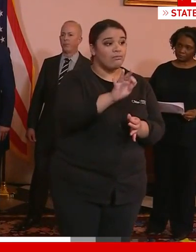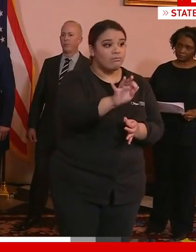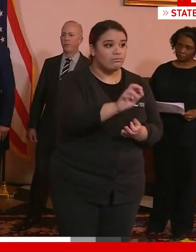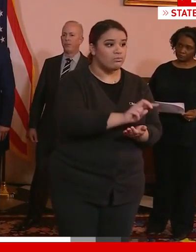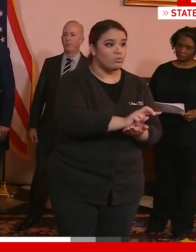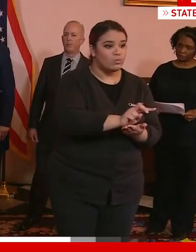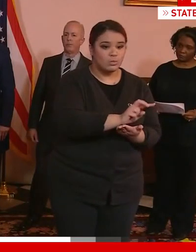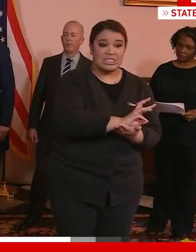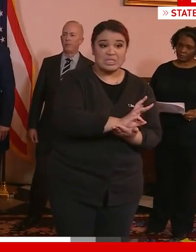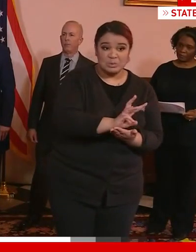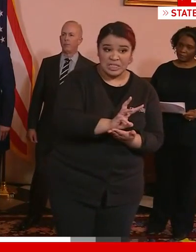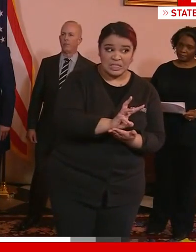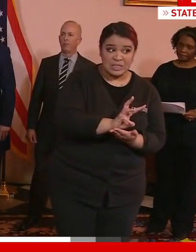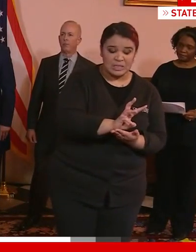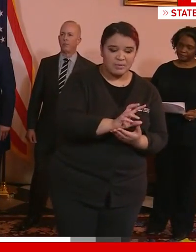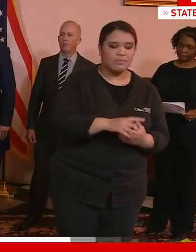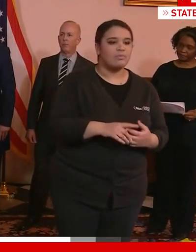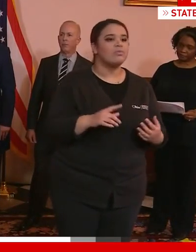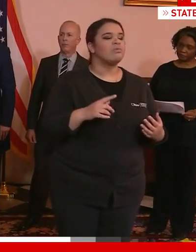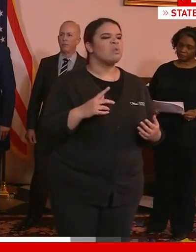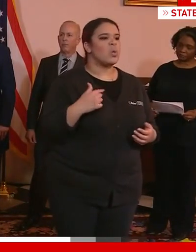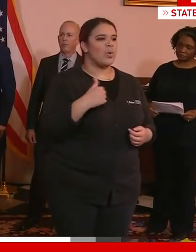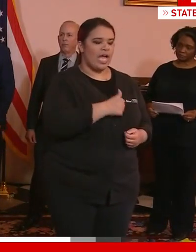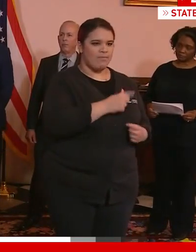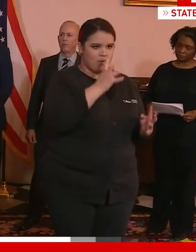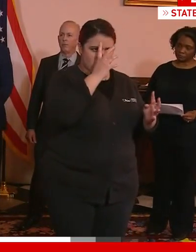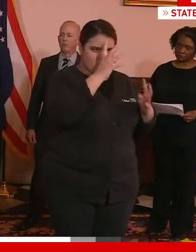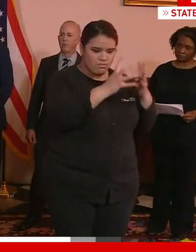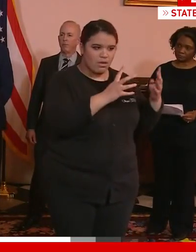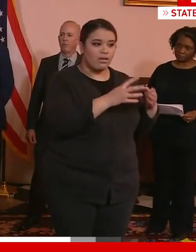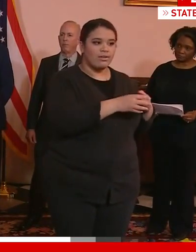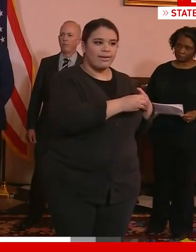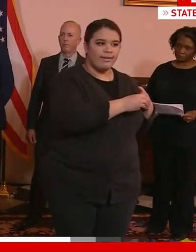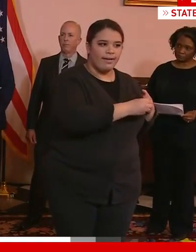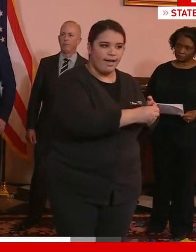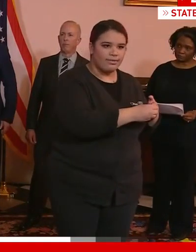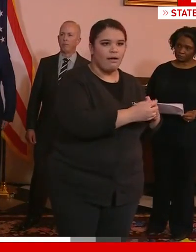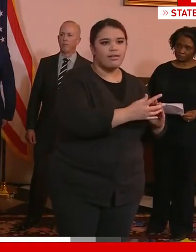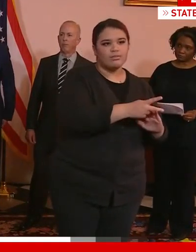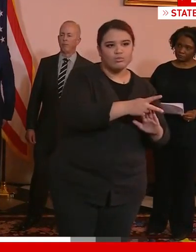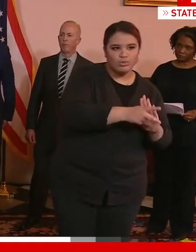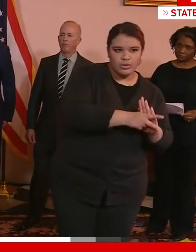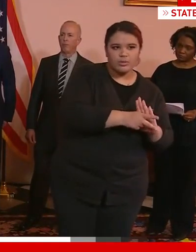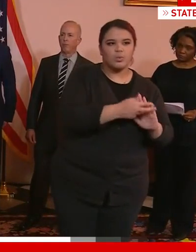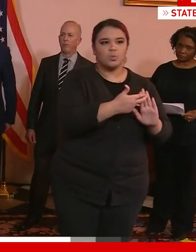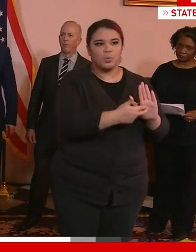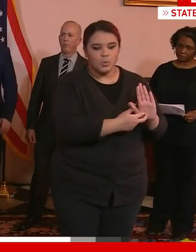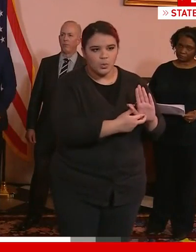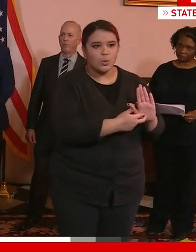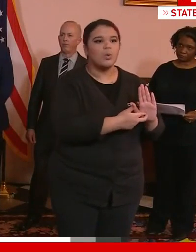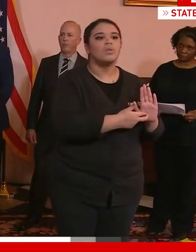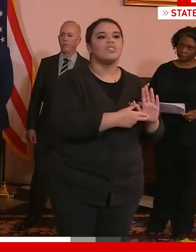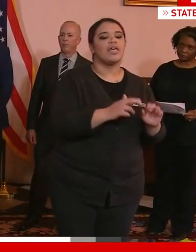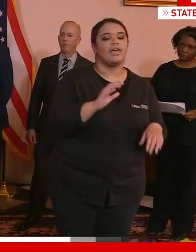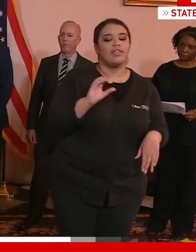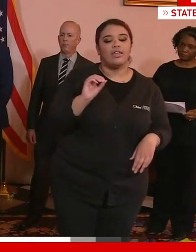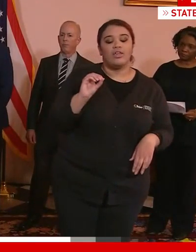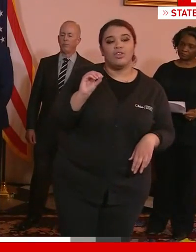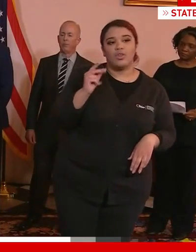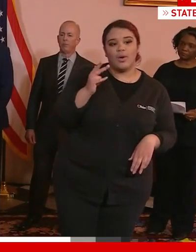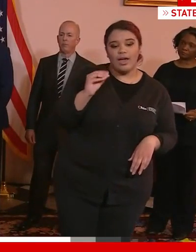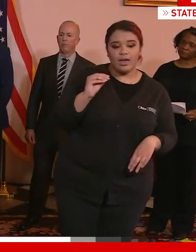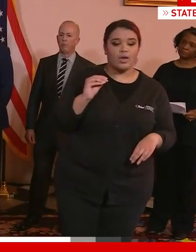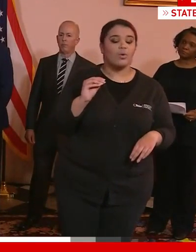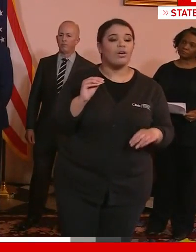last week to put together a set of principles that have been agreed to by the Ohio Hospital Association Board and been shared with